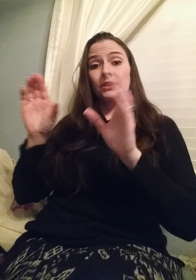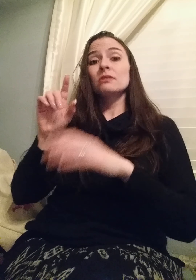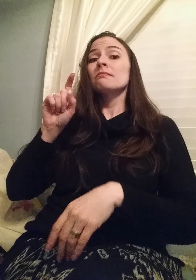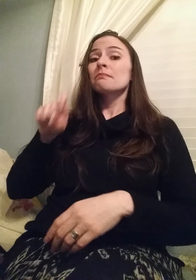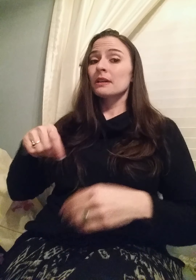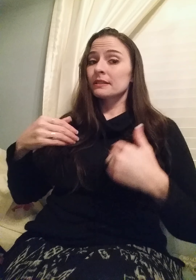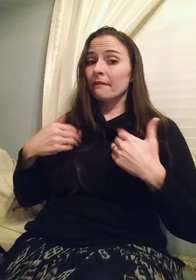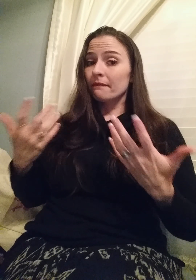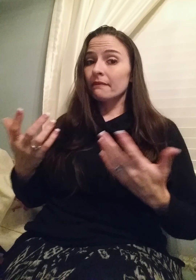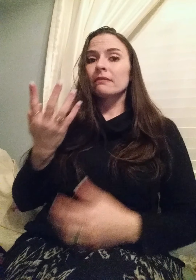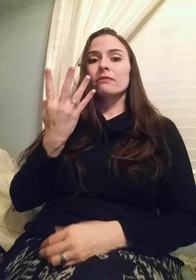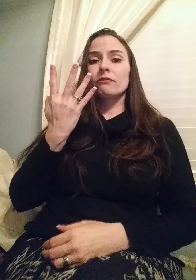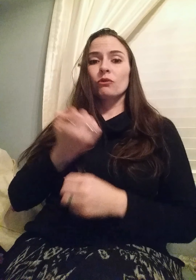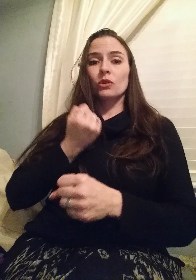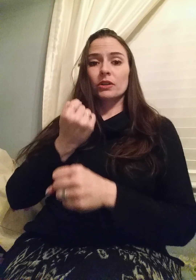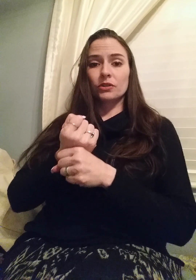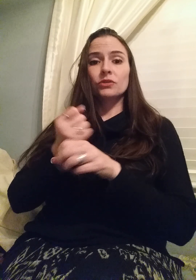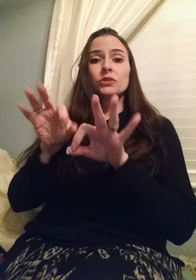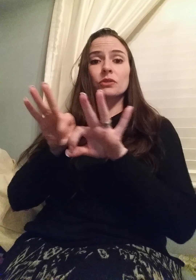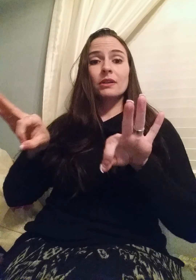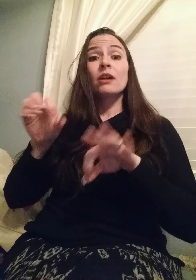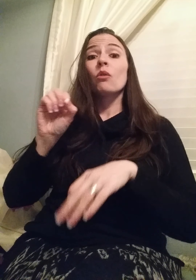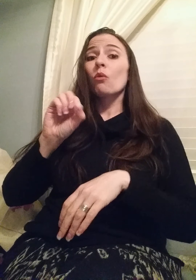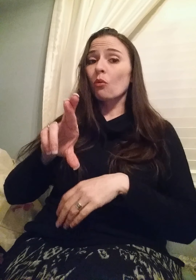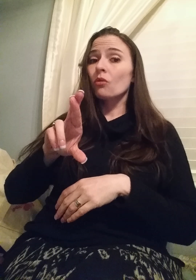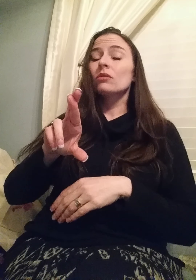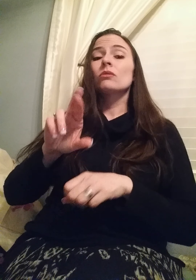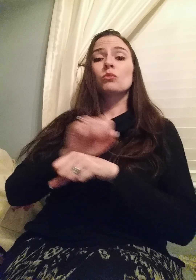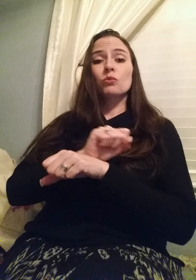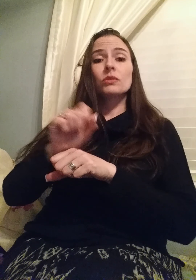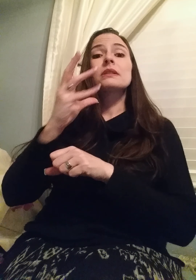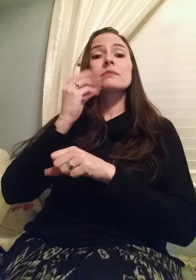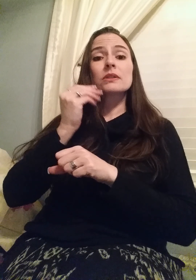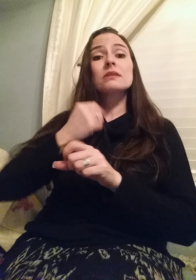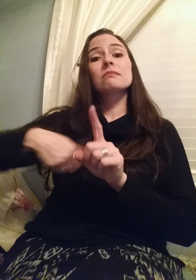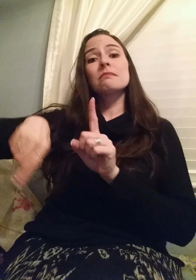a combination of work experience and educational credits.